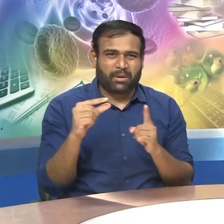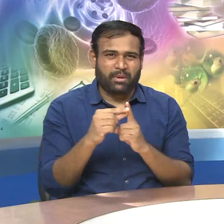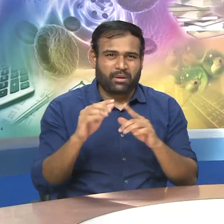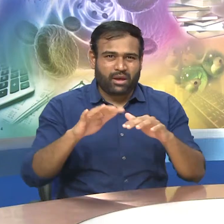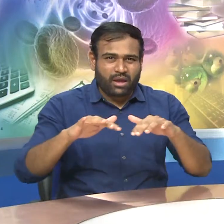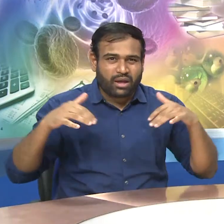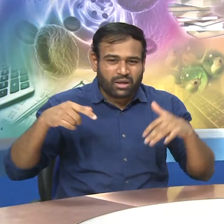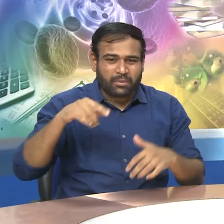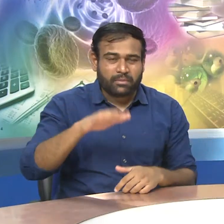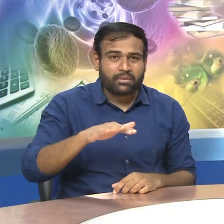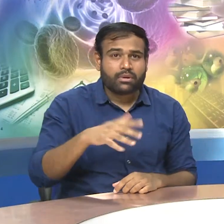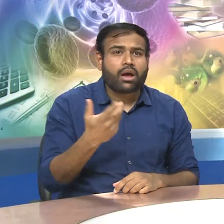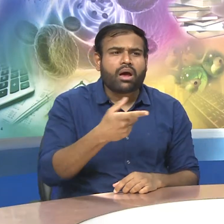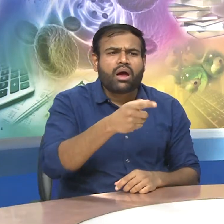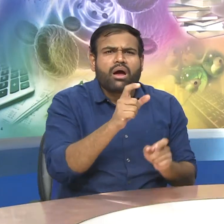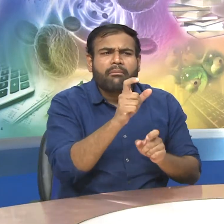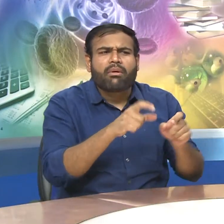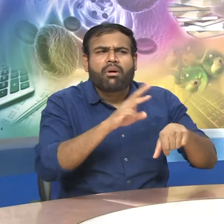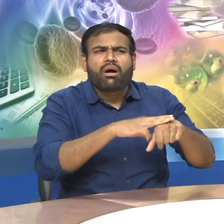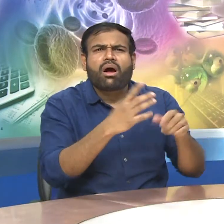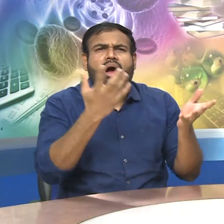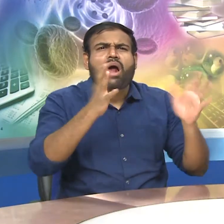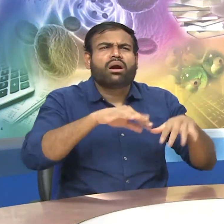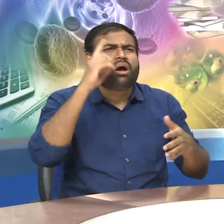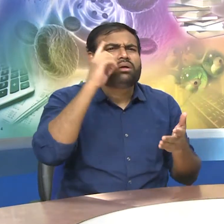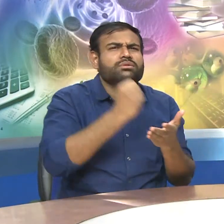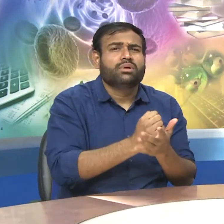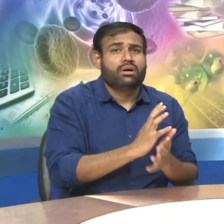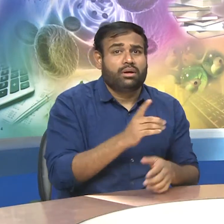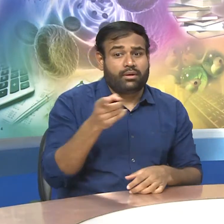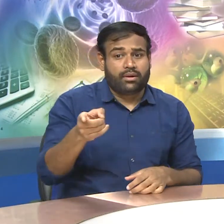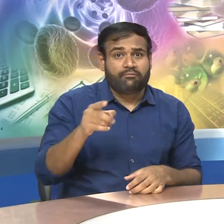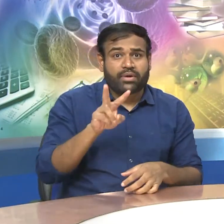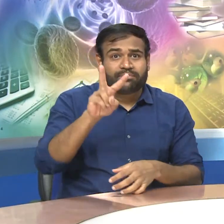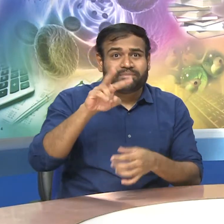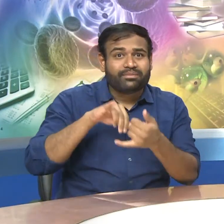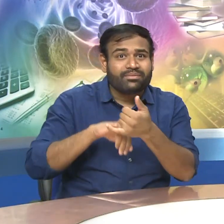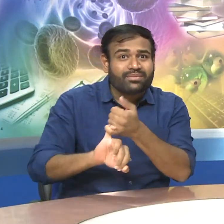Next, composition of the Legislative Council.